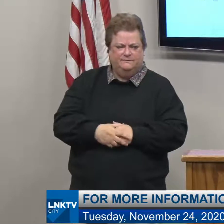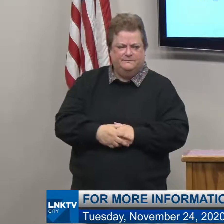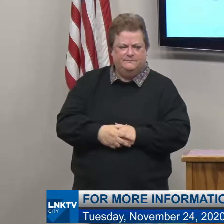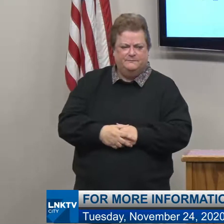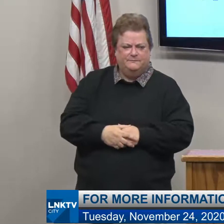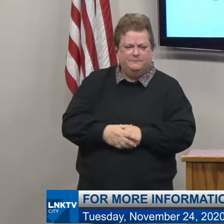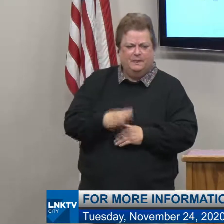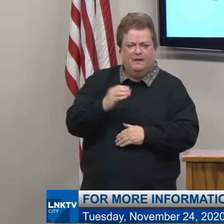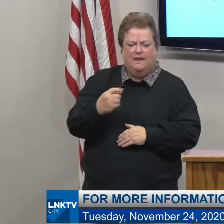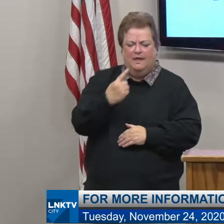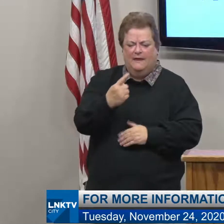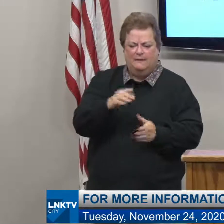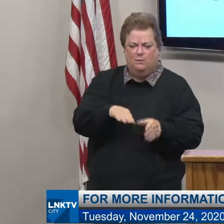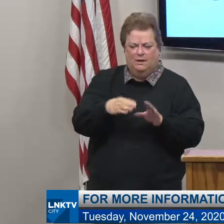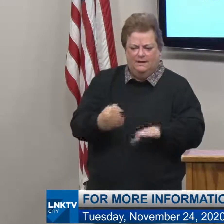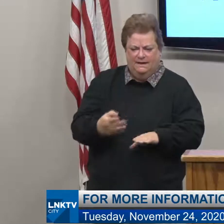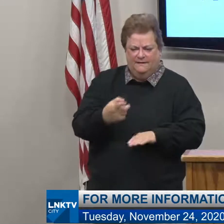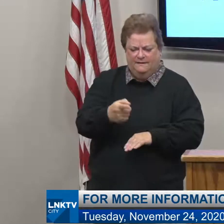and 1 death.